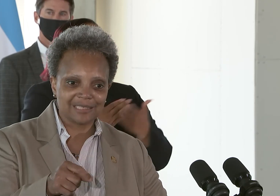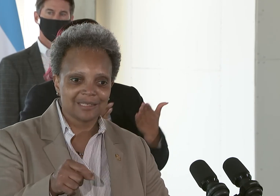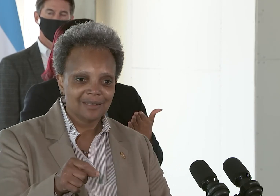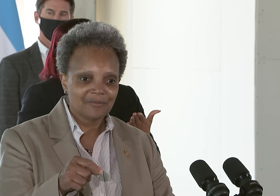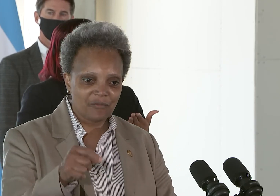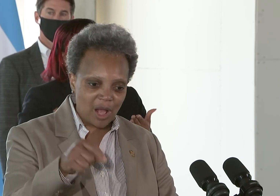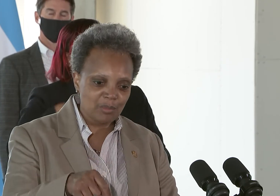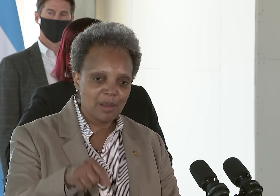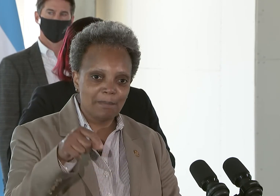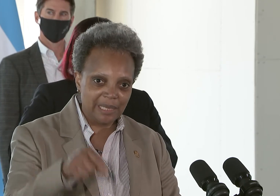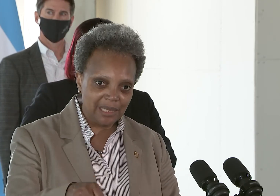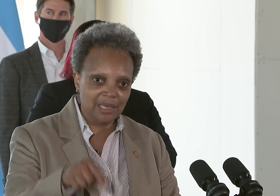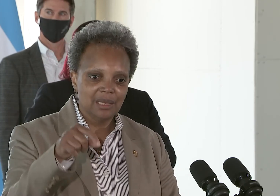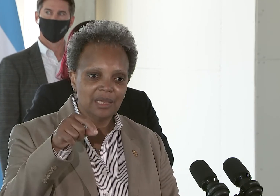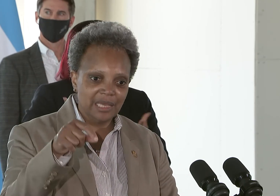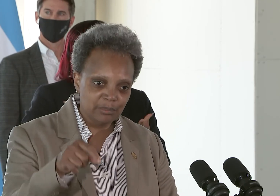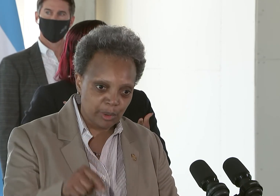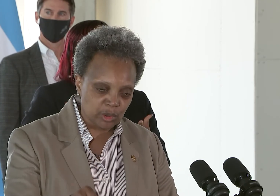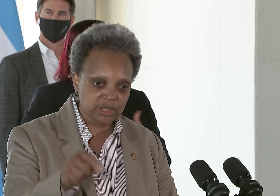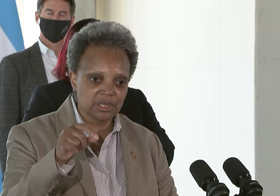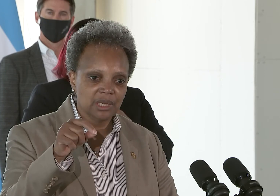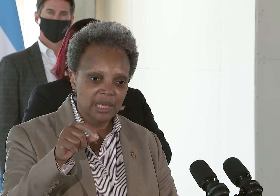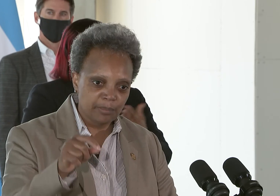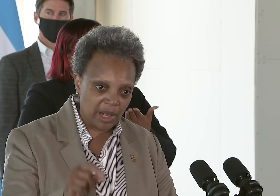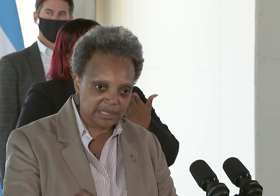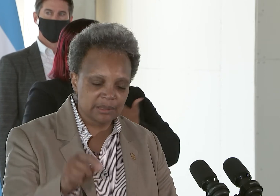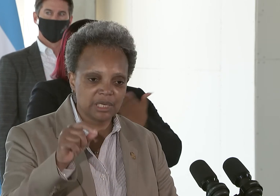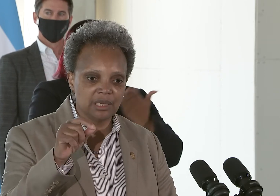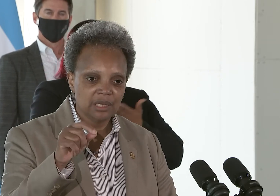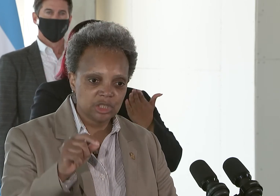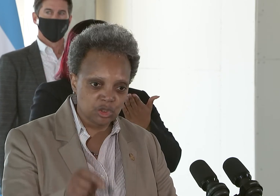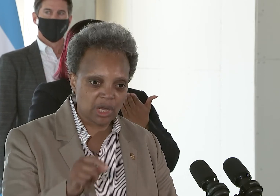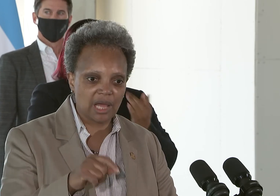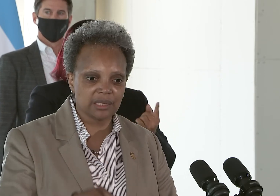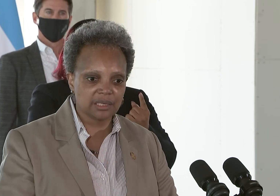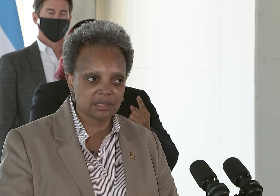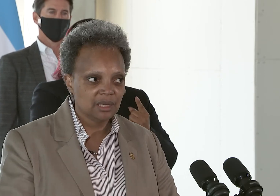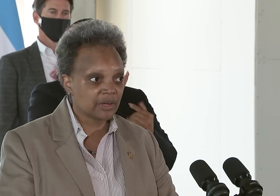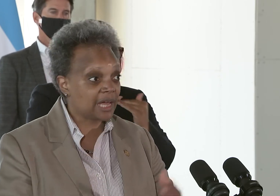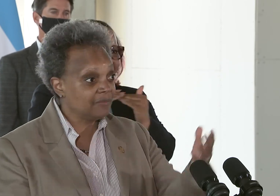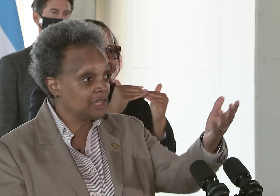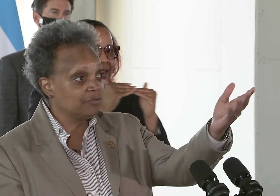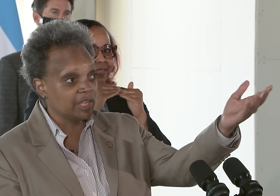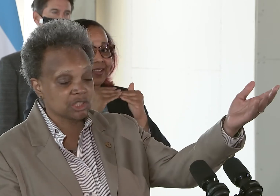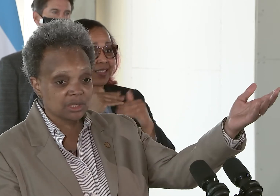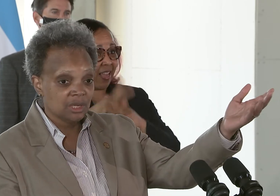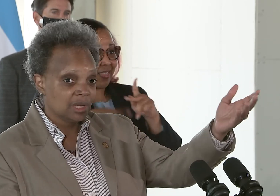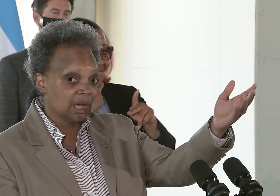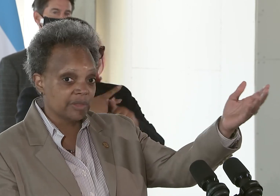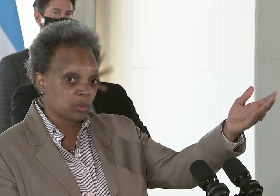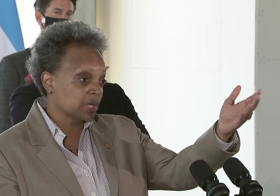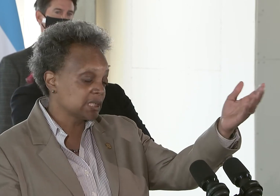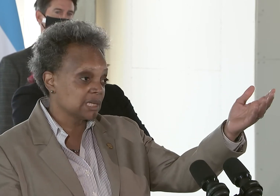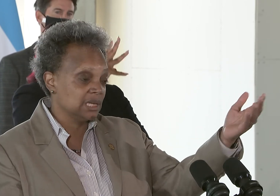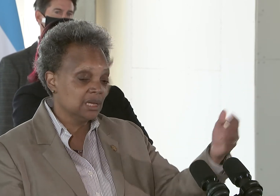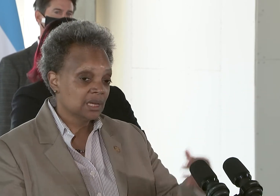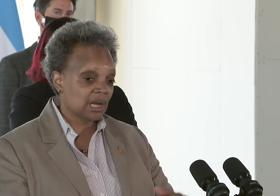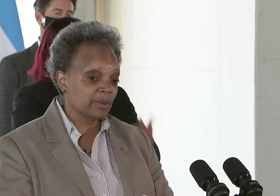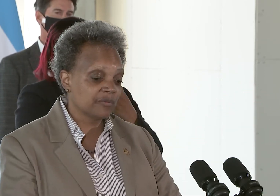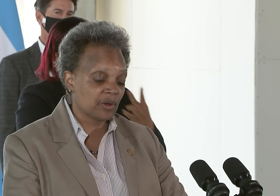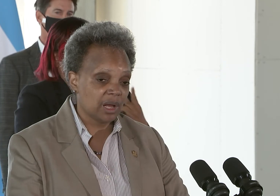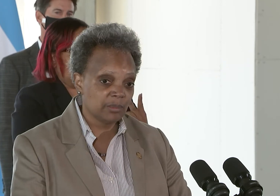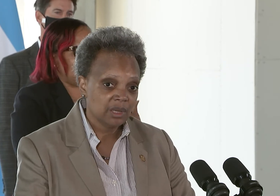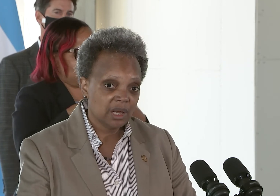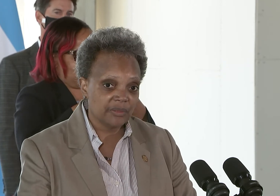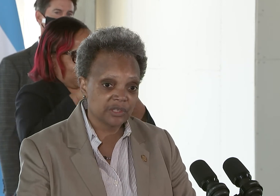you get from being in person in proximity to your colleagues. The kind of innovation that we're going to see